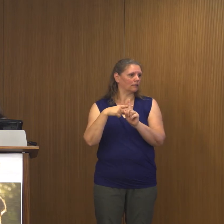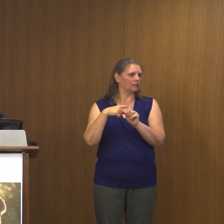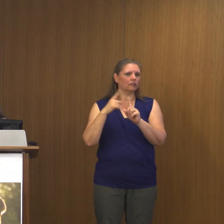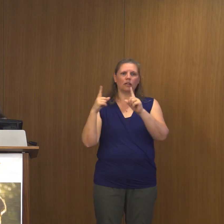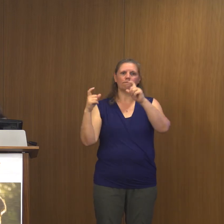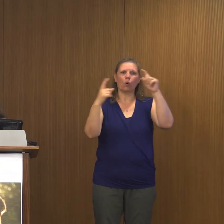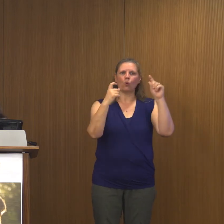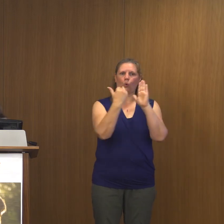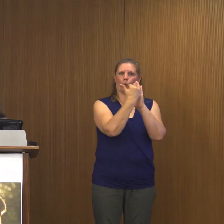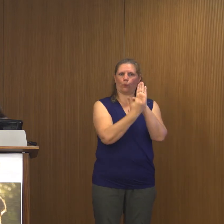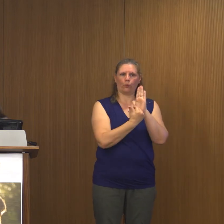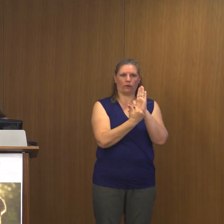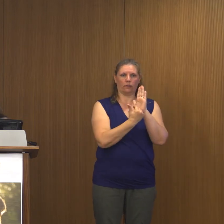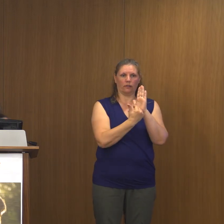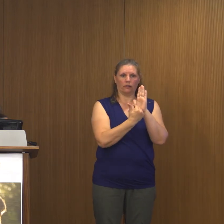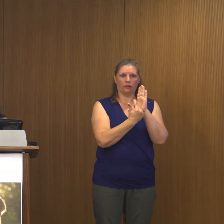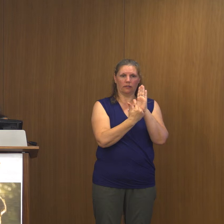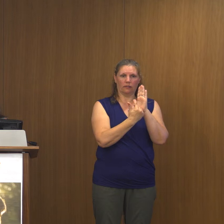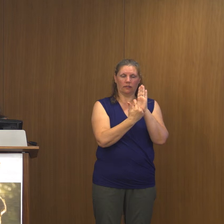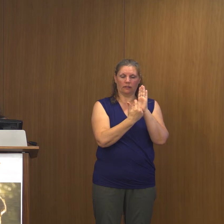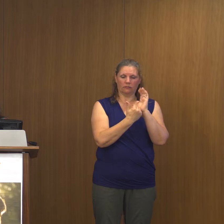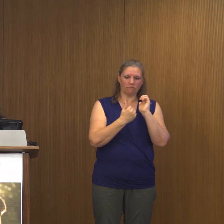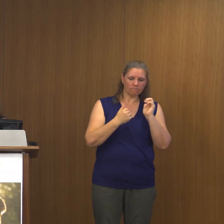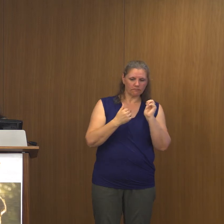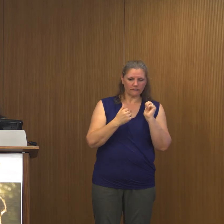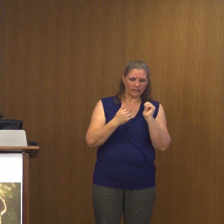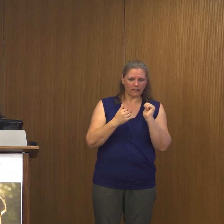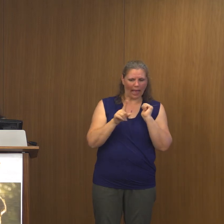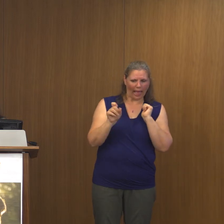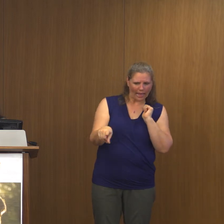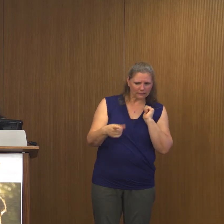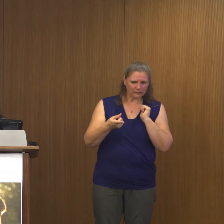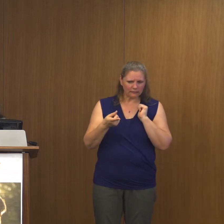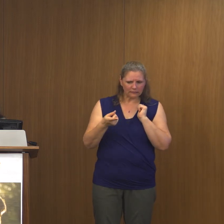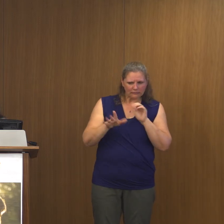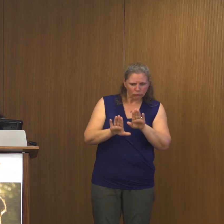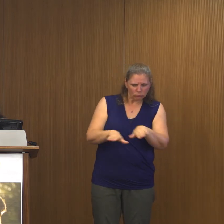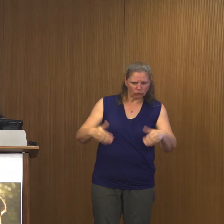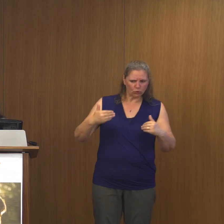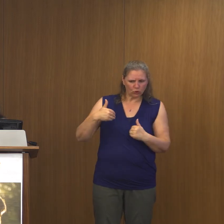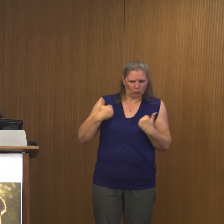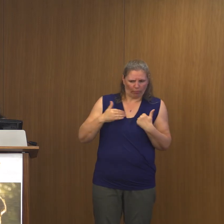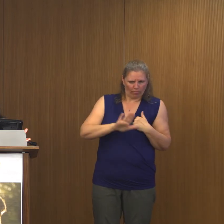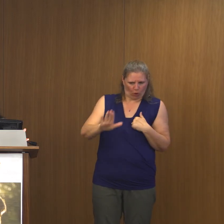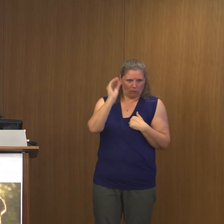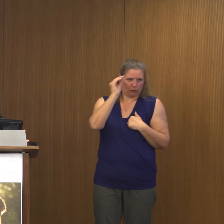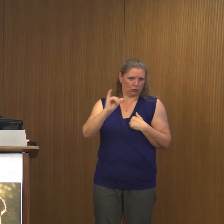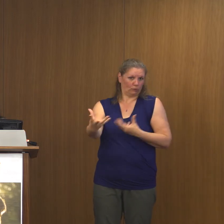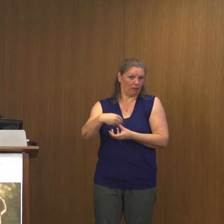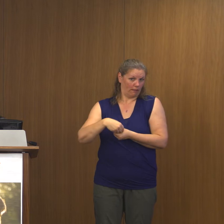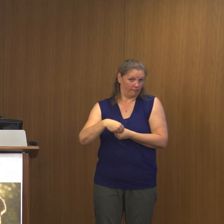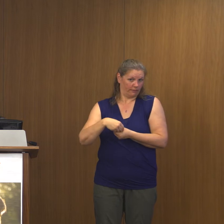to identify what youth with different types of disabilities thought about this perspective. So that's what we're